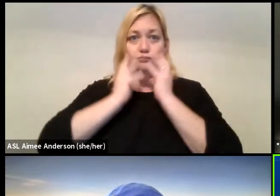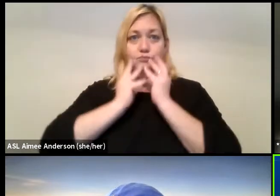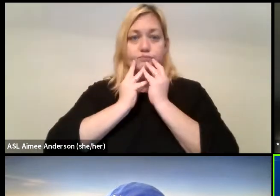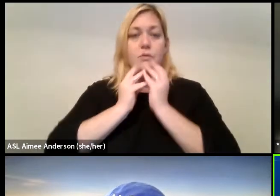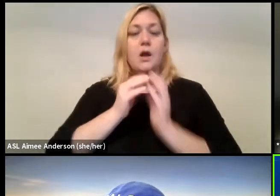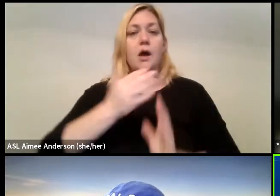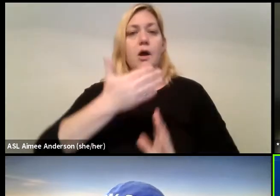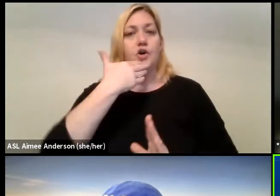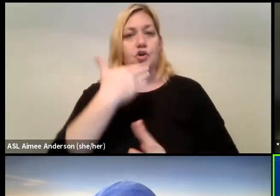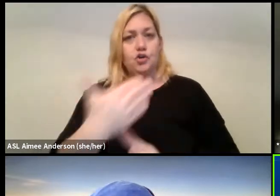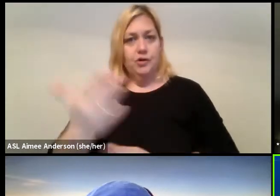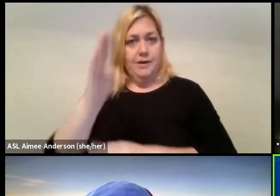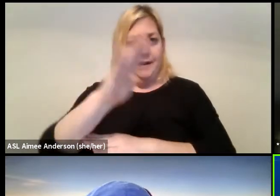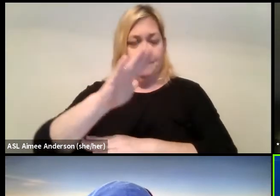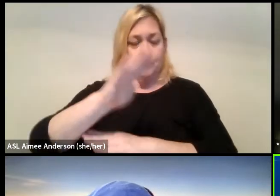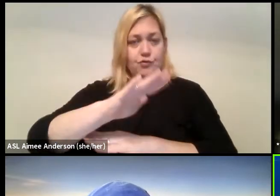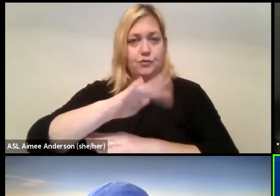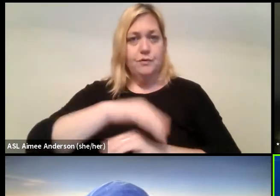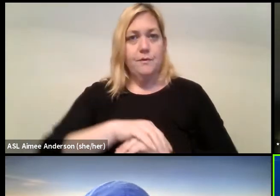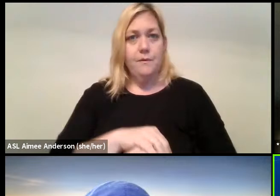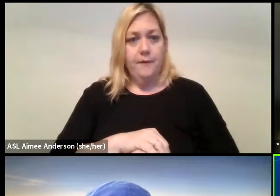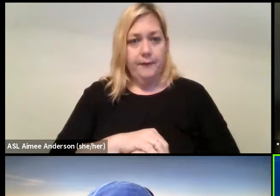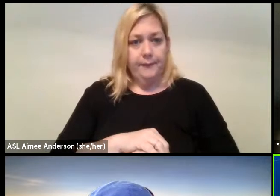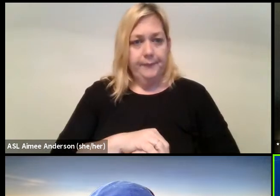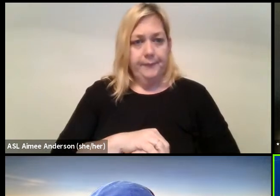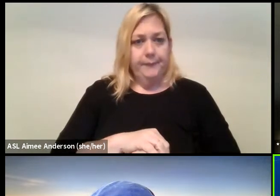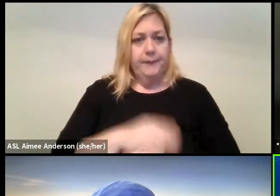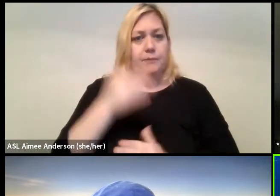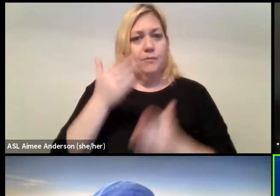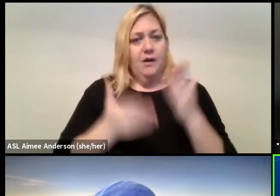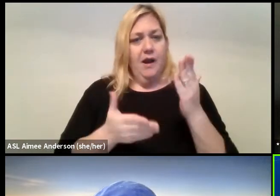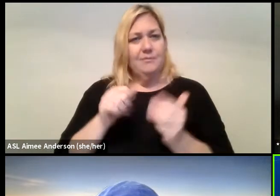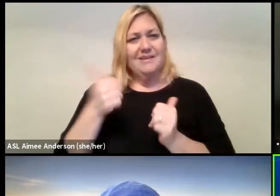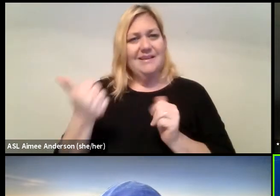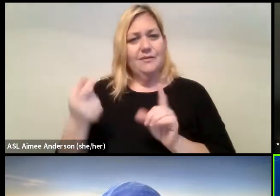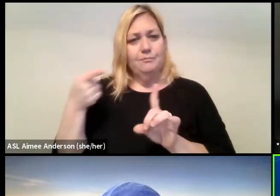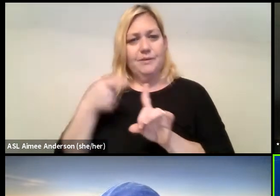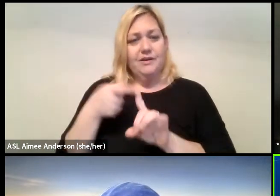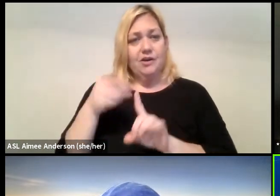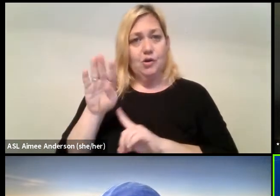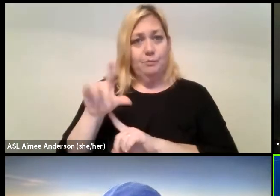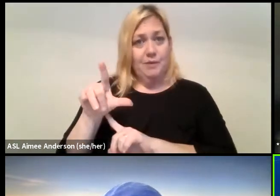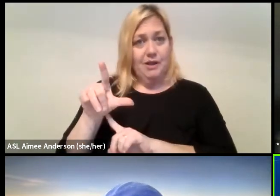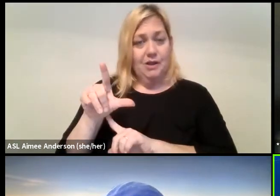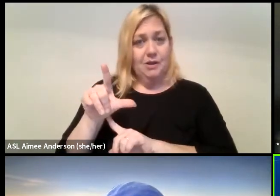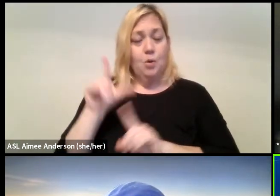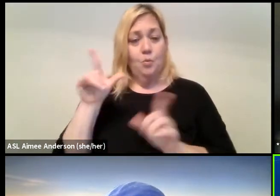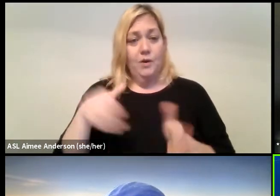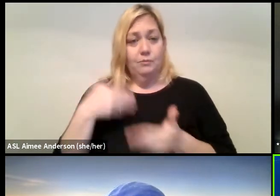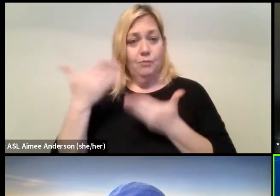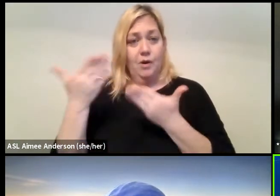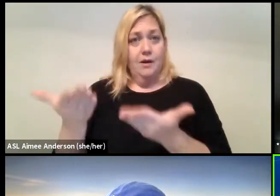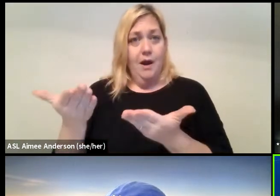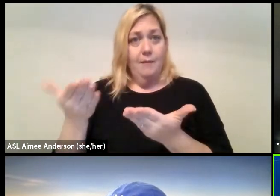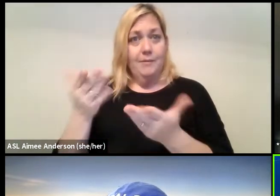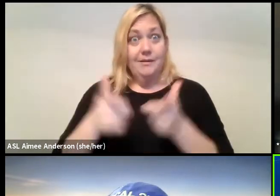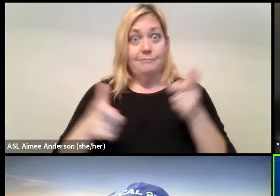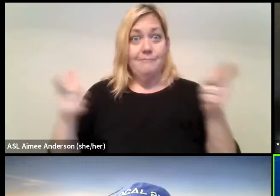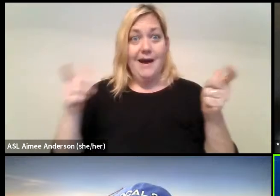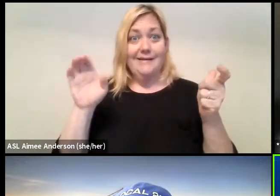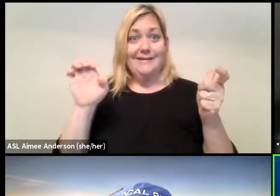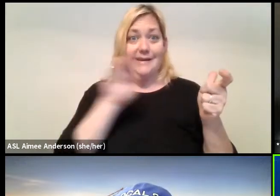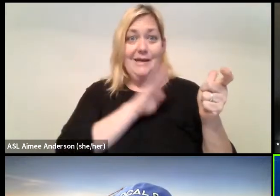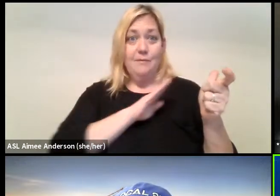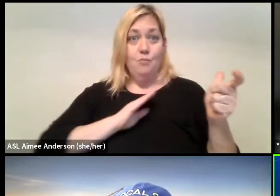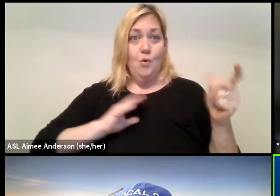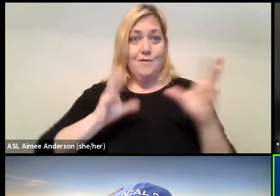what Brother Ihab said, this particular bill was brought up in the last e-board meeting, and